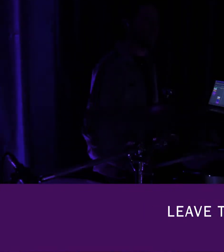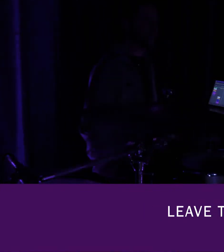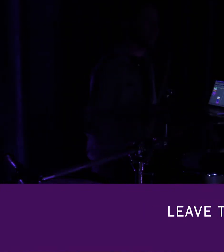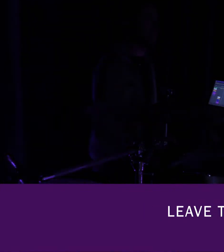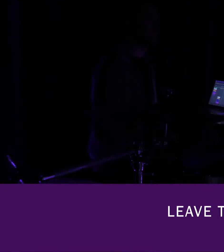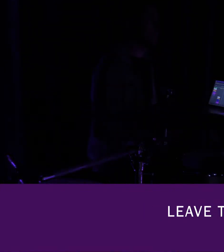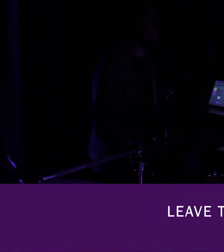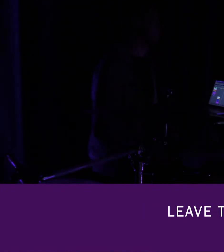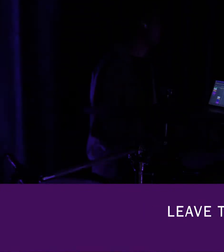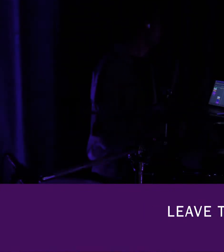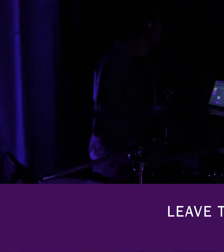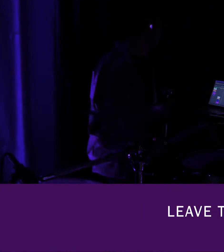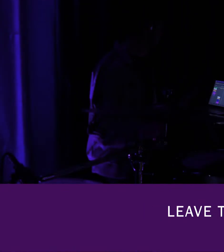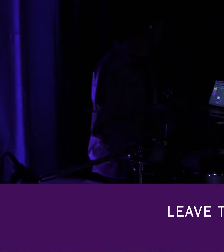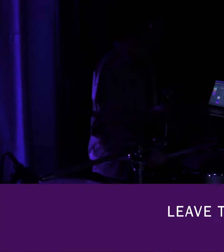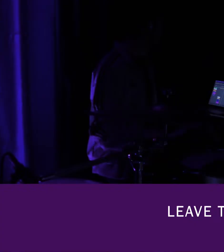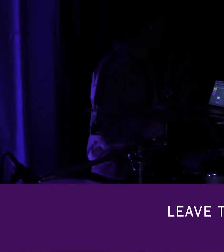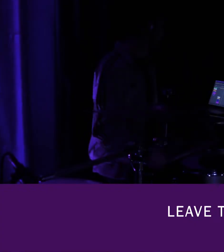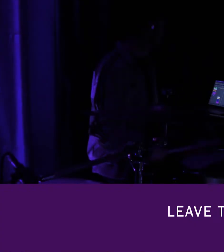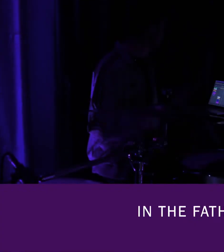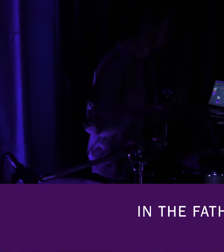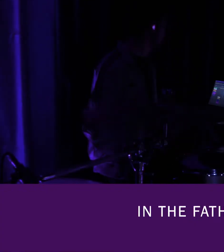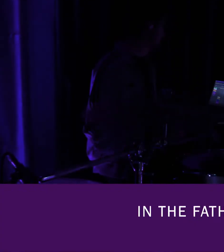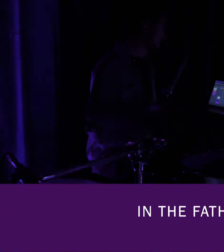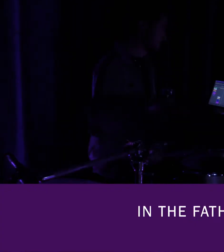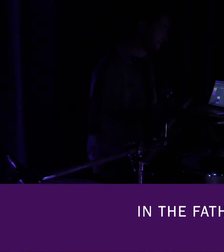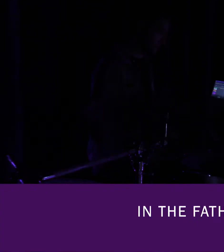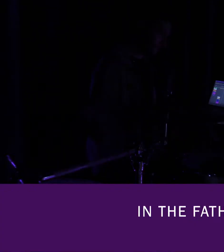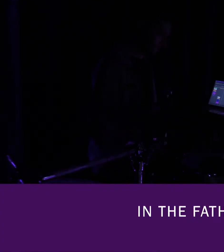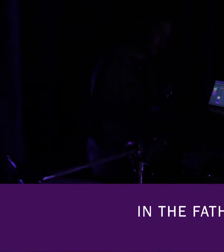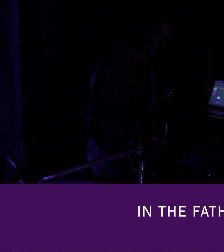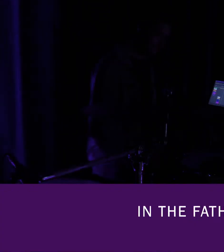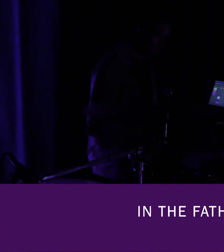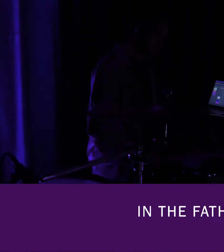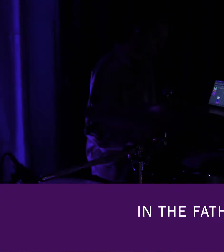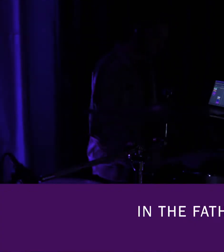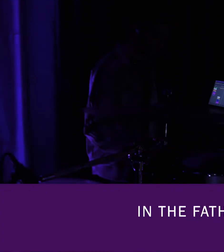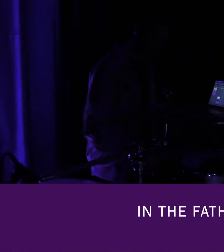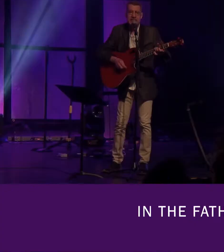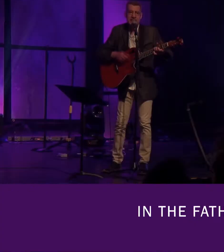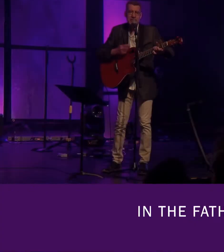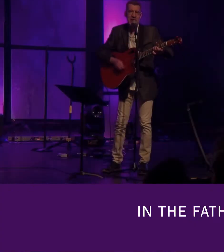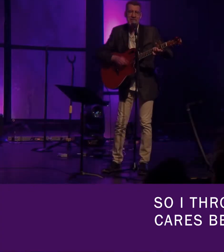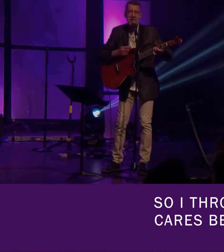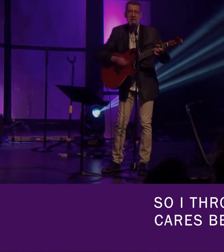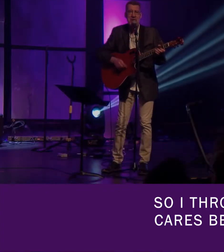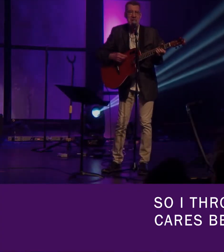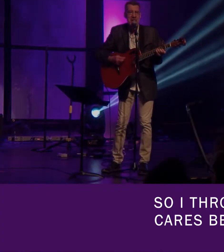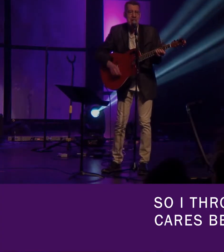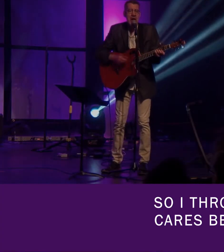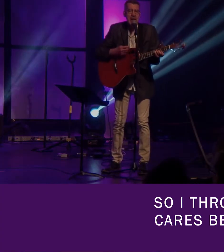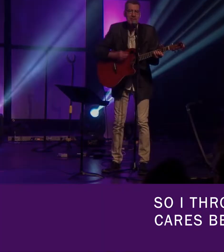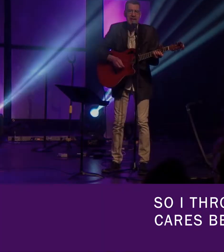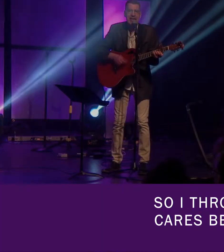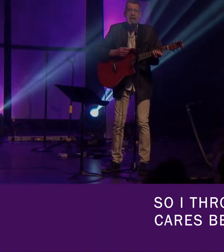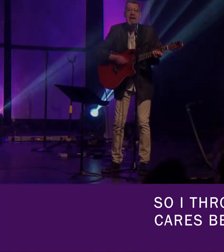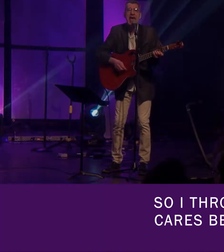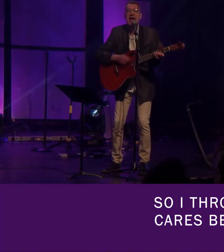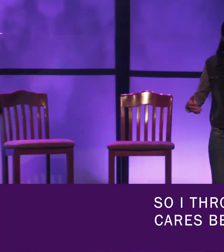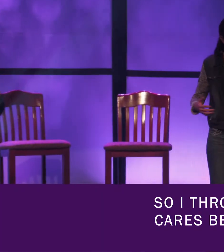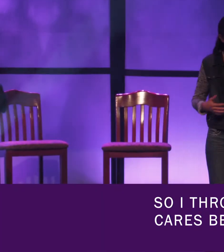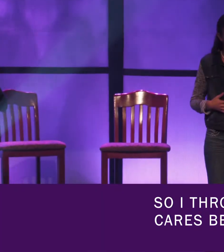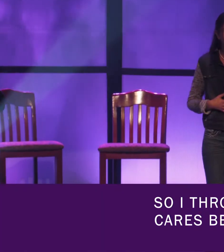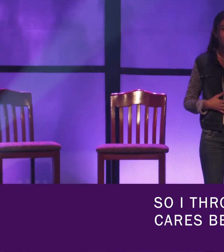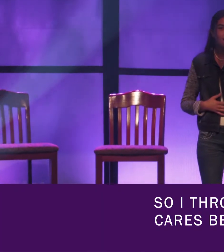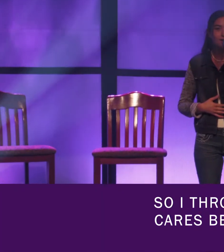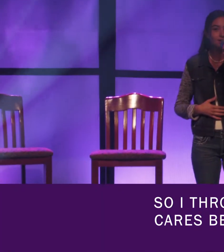Leave the rest in the Father's hands. So I throw all my